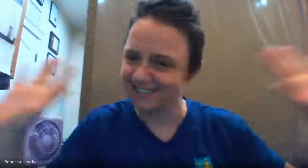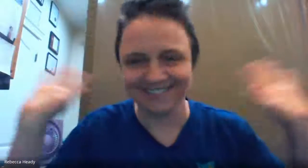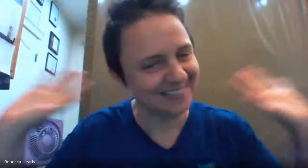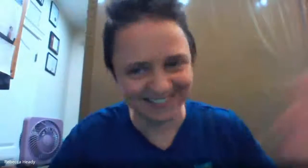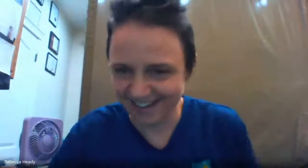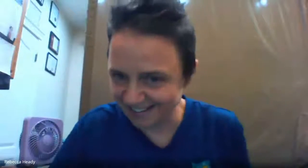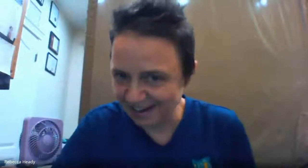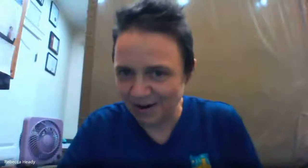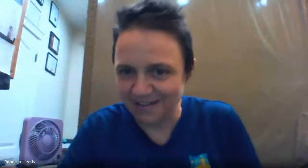that.